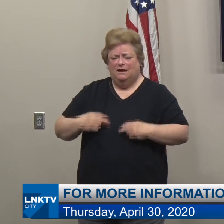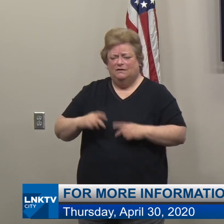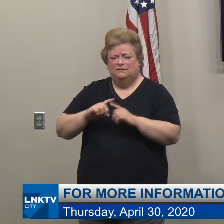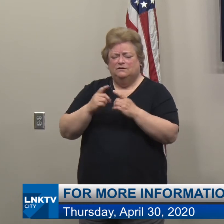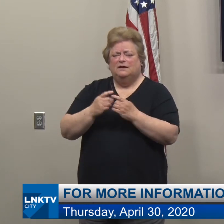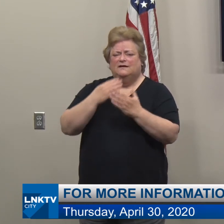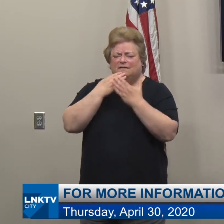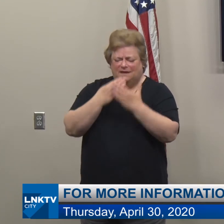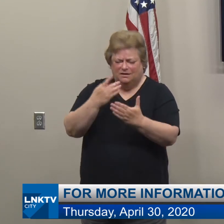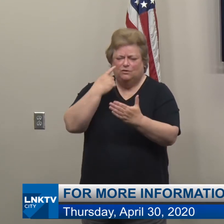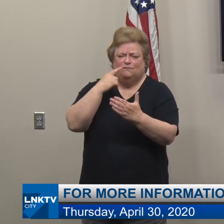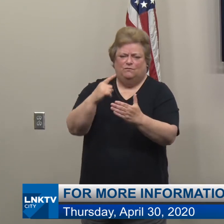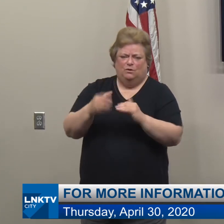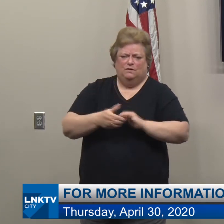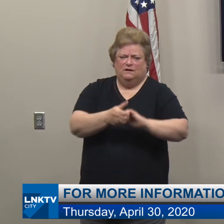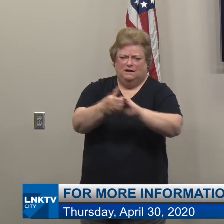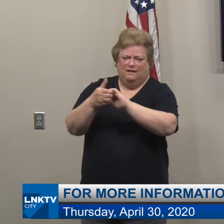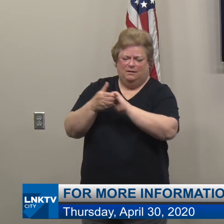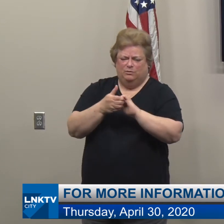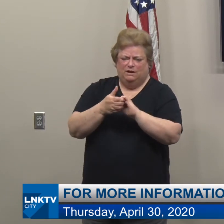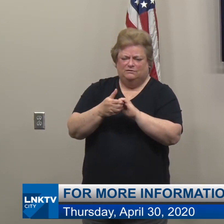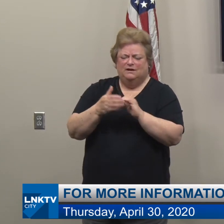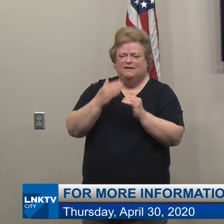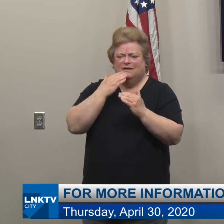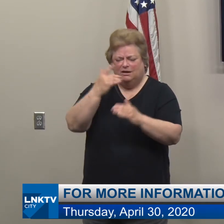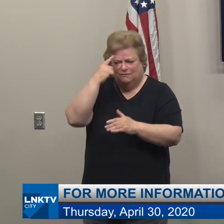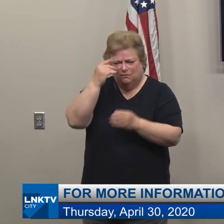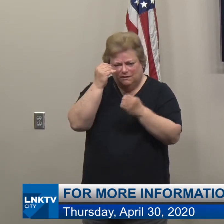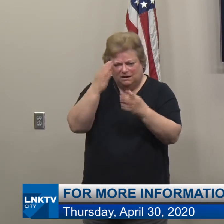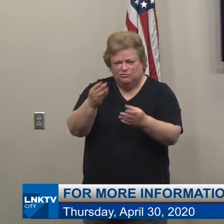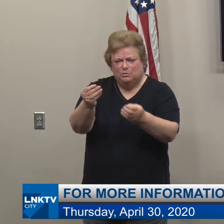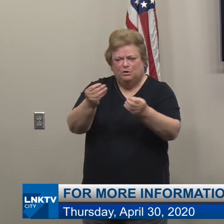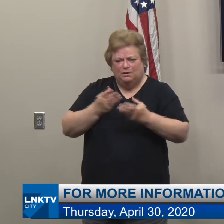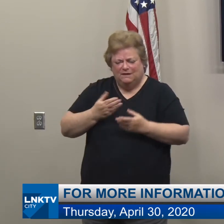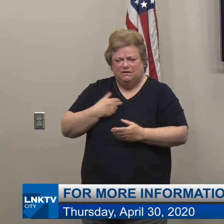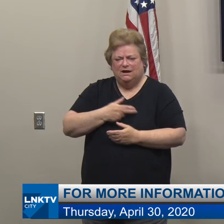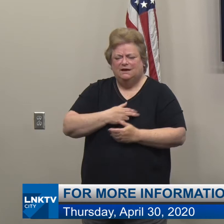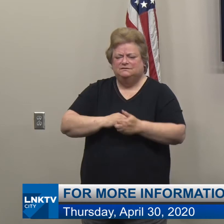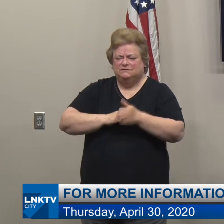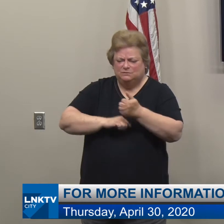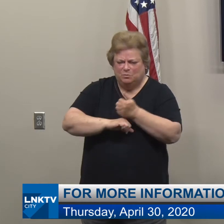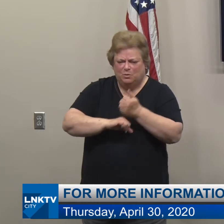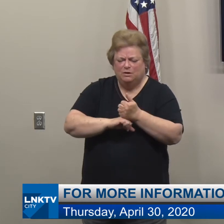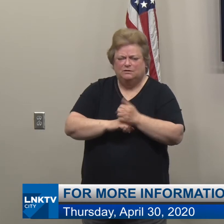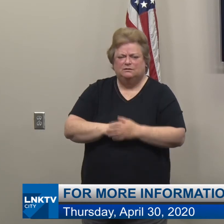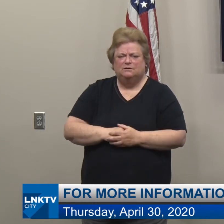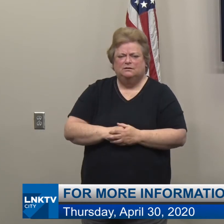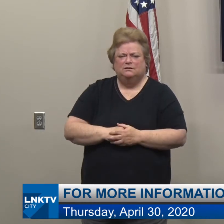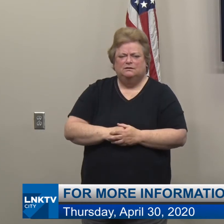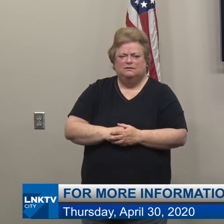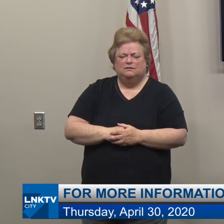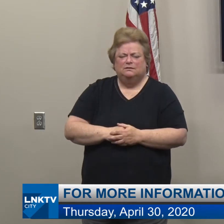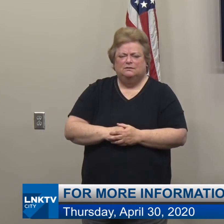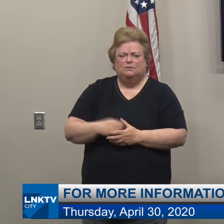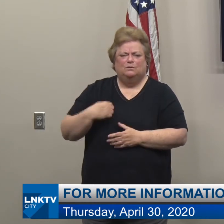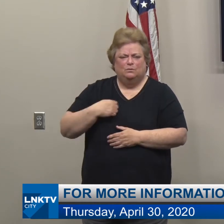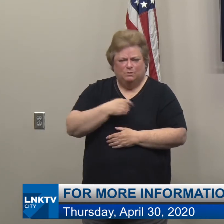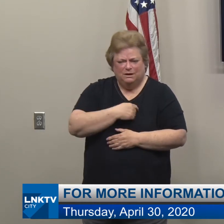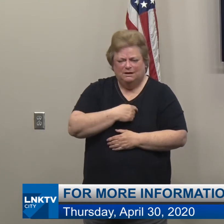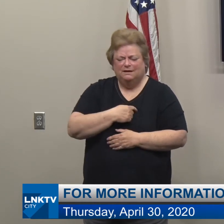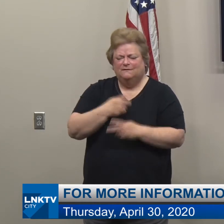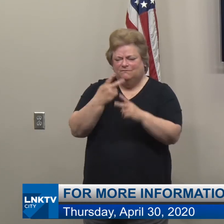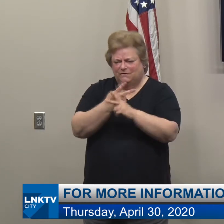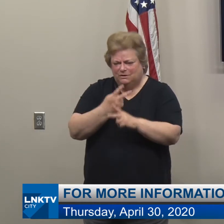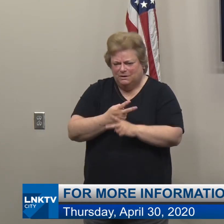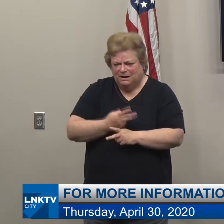the collaboration. Thank you for the information that you're providing. Thank you for the support. I can tell you that we're